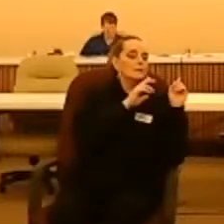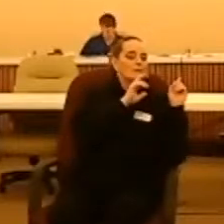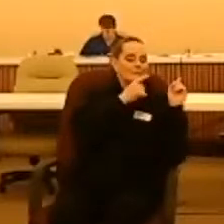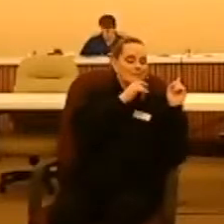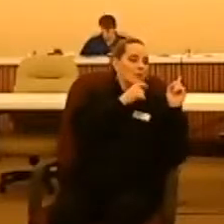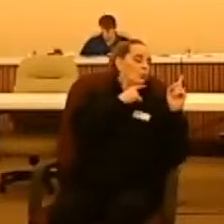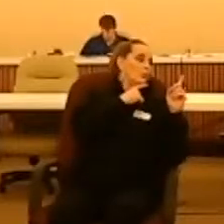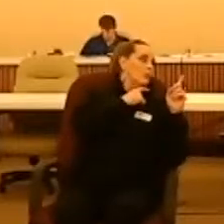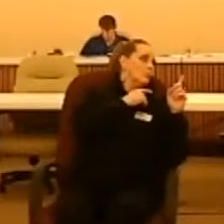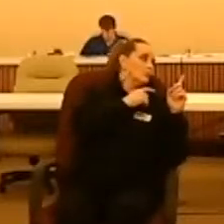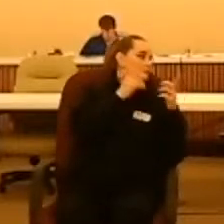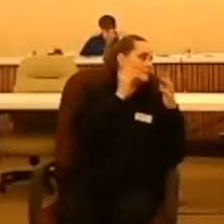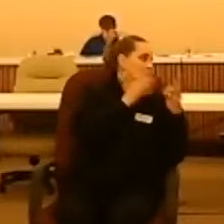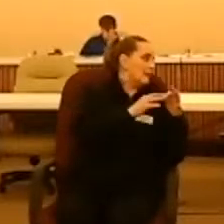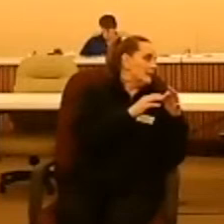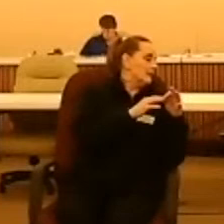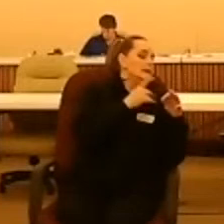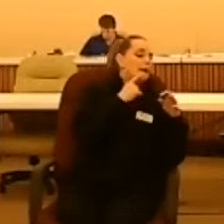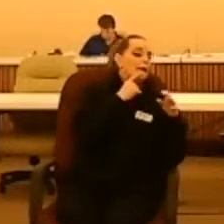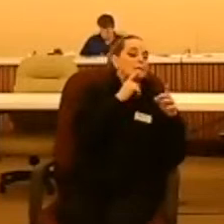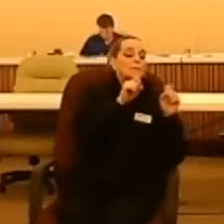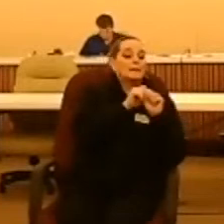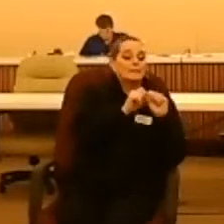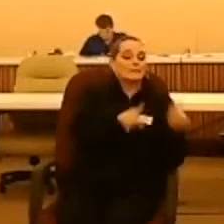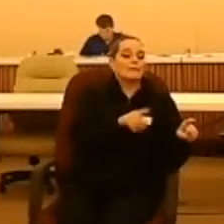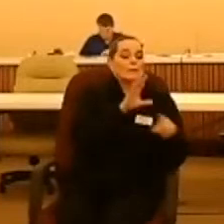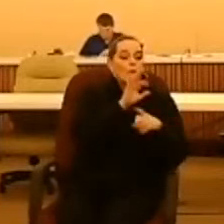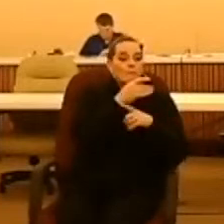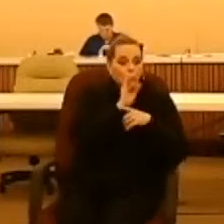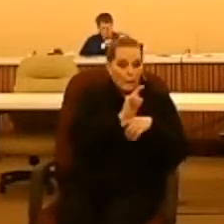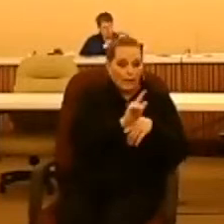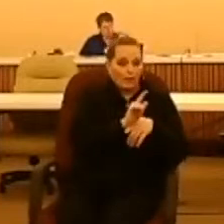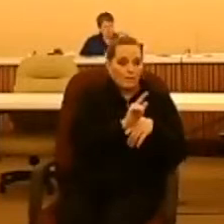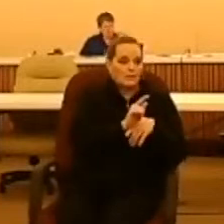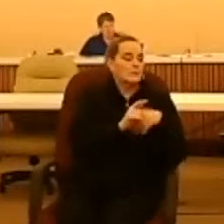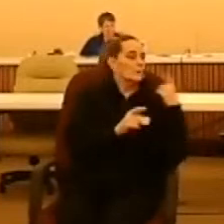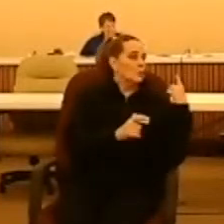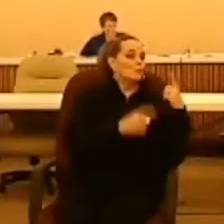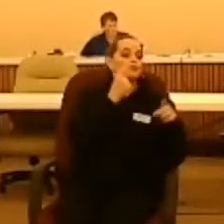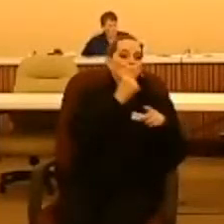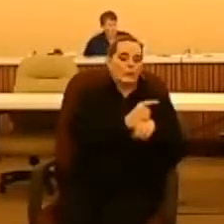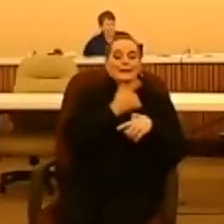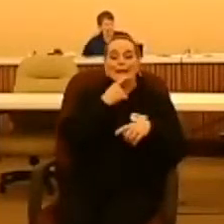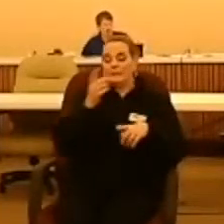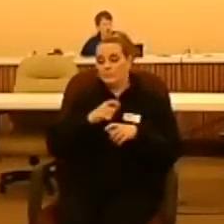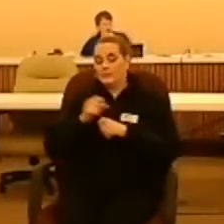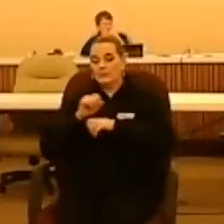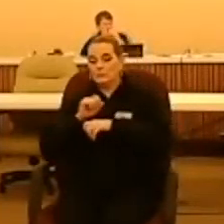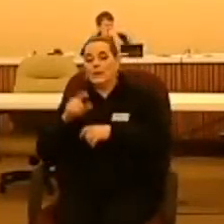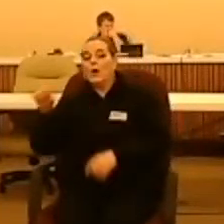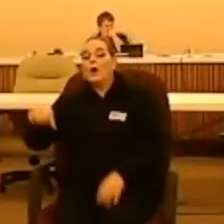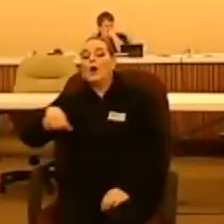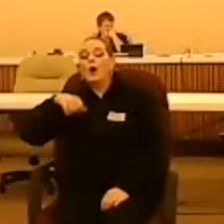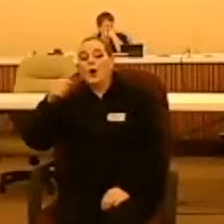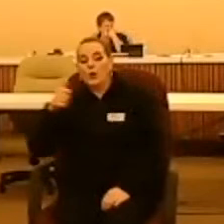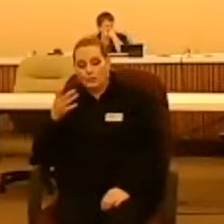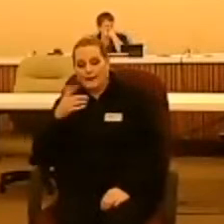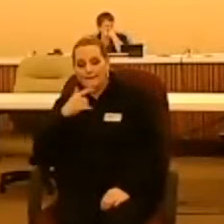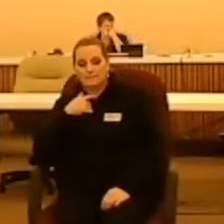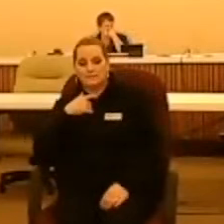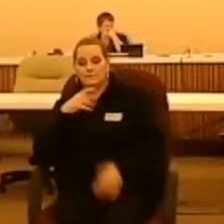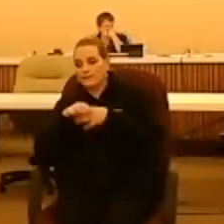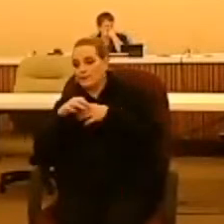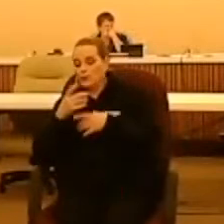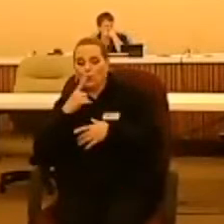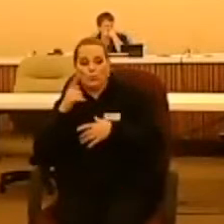and what's not. If it's Thank you. being released through the FOIL process. Okay, That's right. what I'm saying. Yeah, If it's, FOIL. if it's being released otherwise voluntarily. Right. Or a